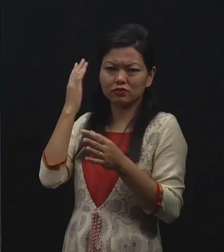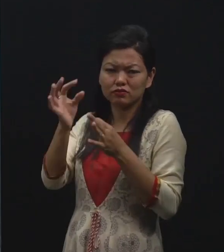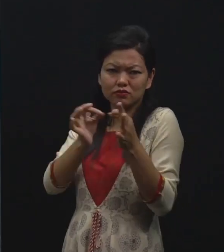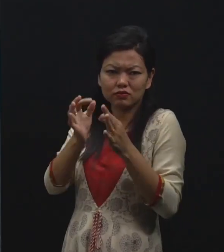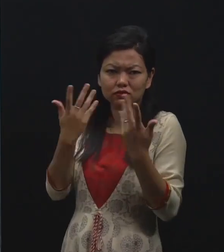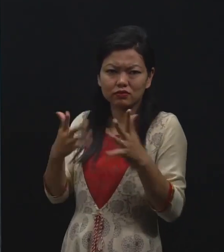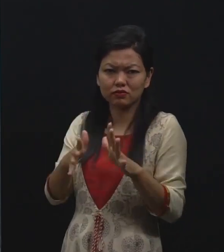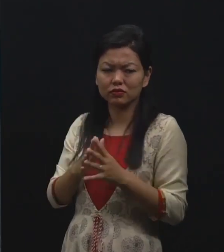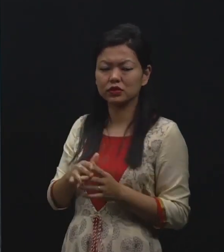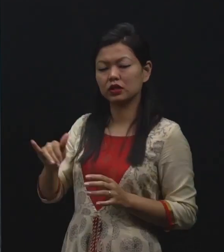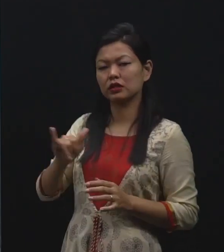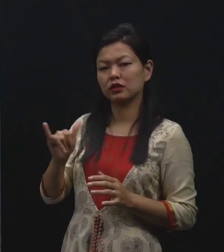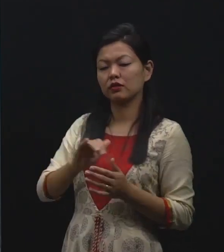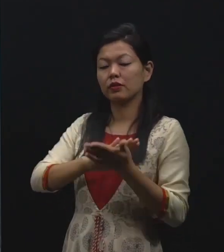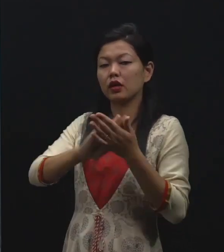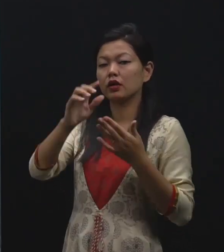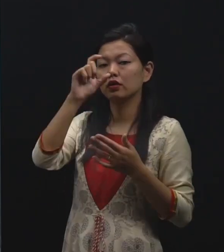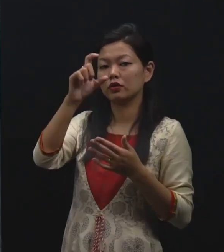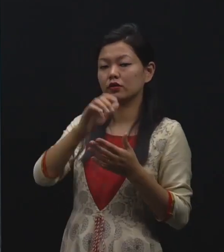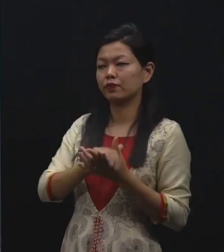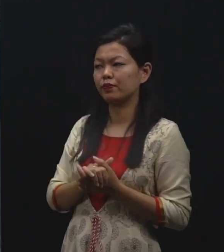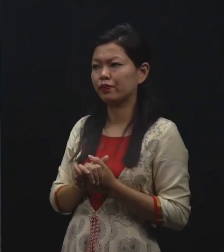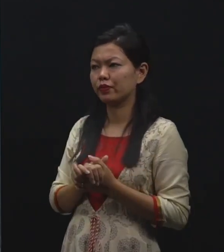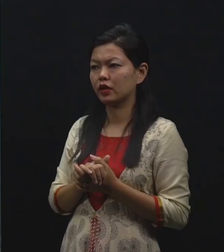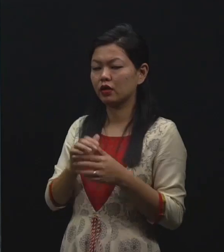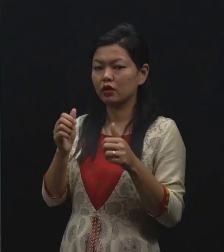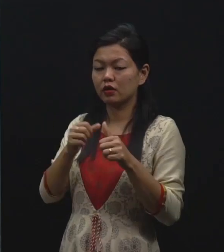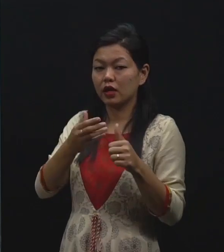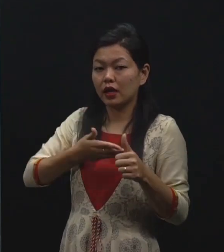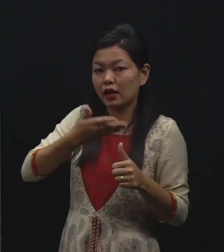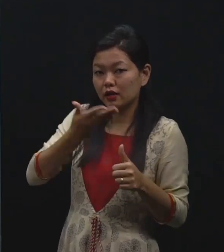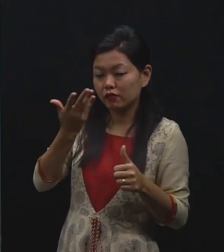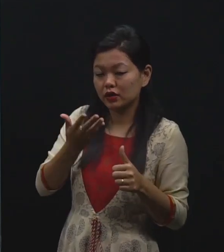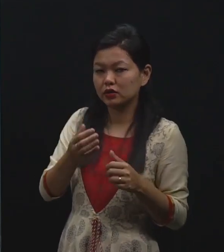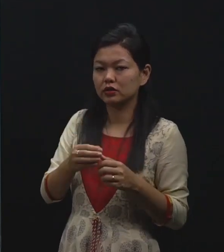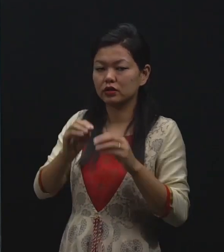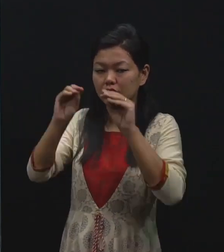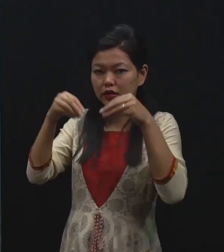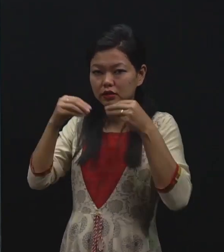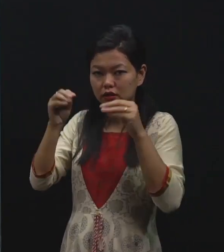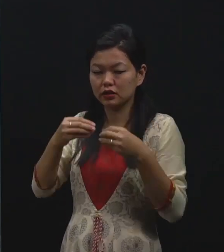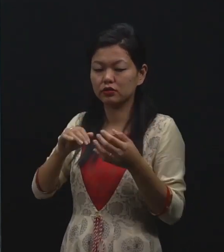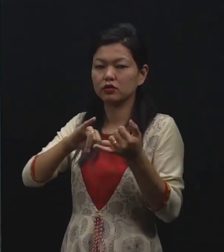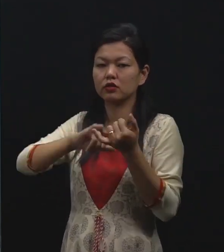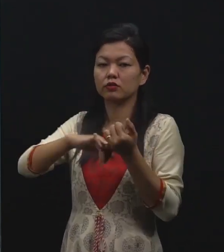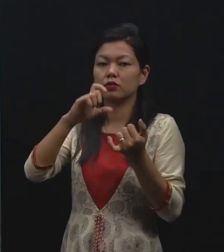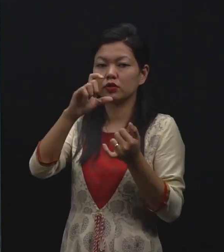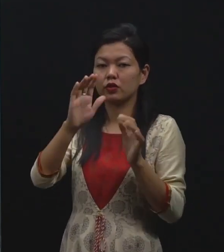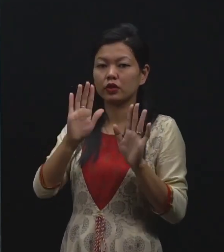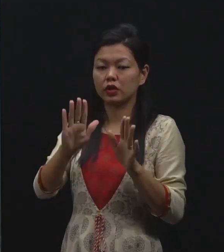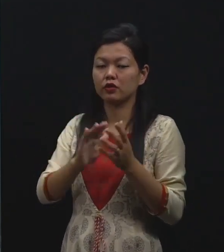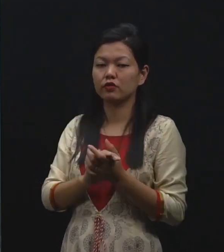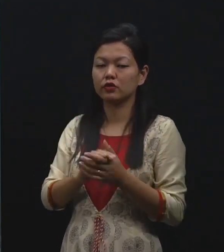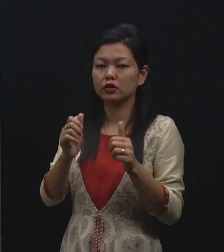where the High Court, okay, they used to take the advice and control from the Supreme Court, and the subordinate courts, they used to take